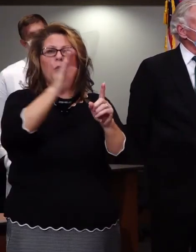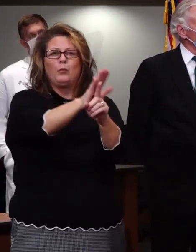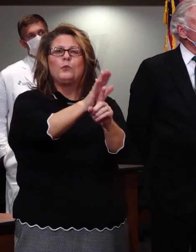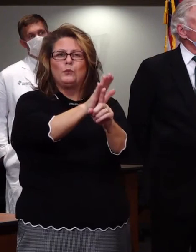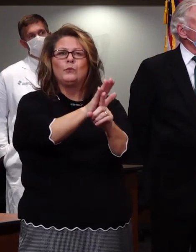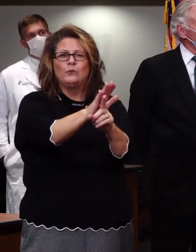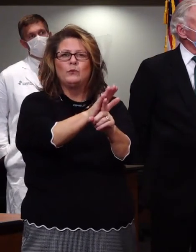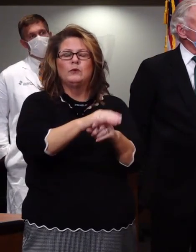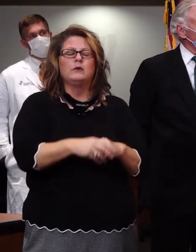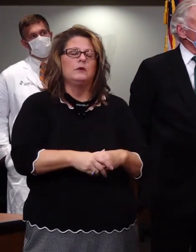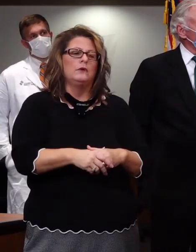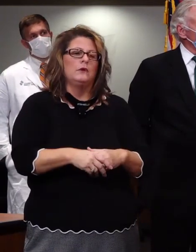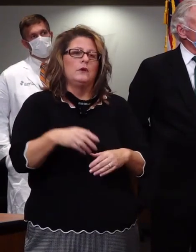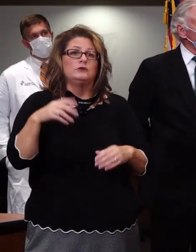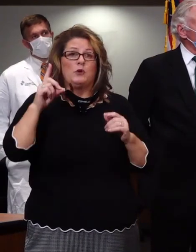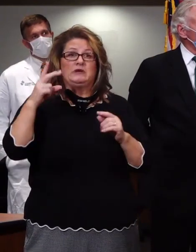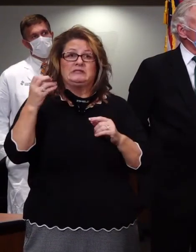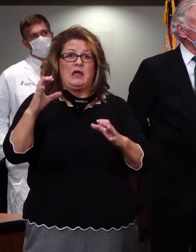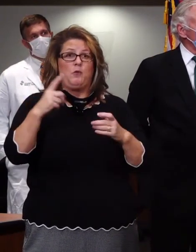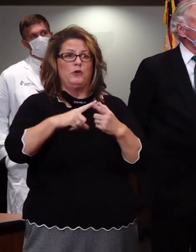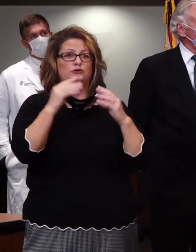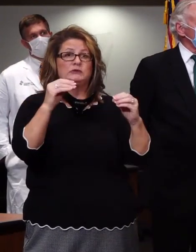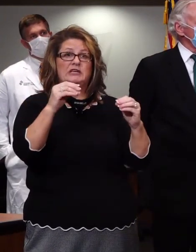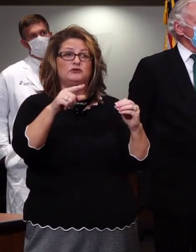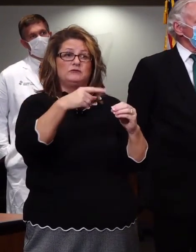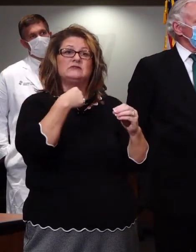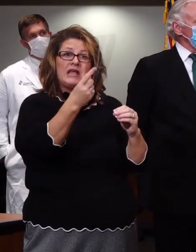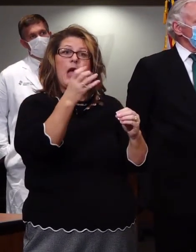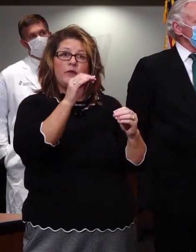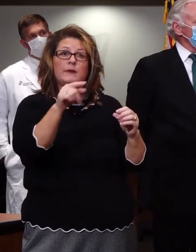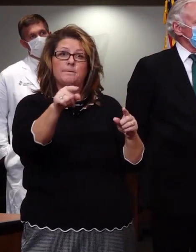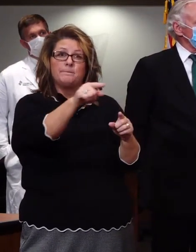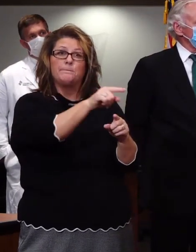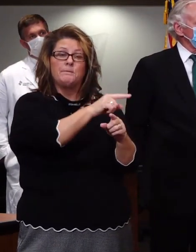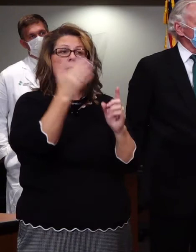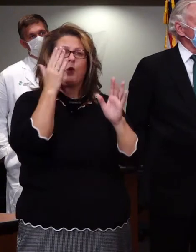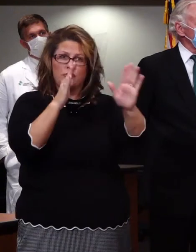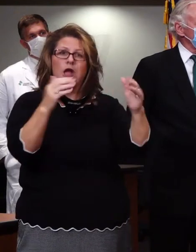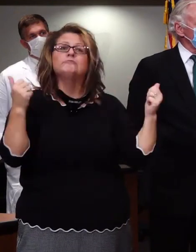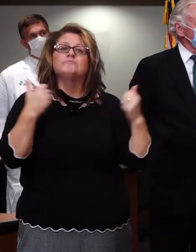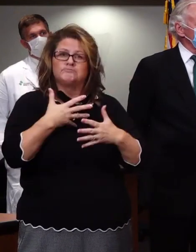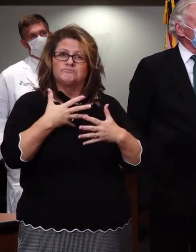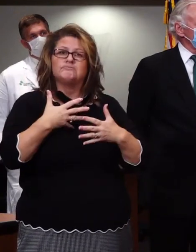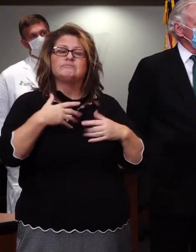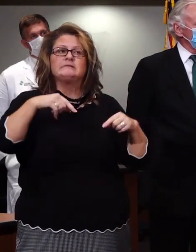hesitancy. And one of the messages that we want to explain is because of this, the hesitancy that comes out